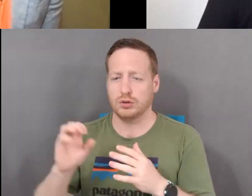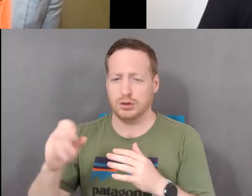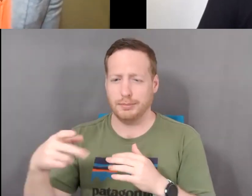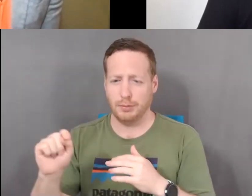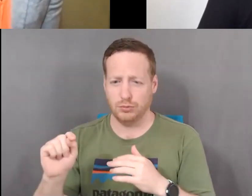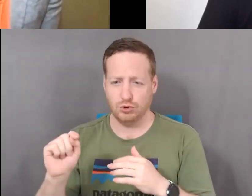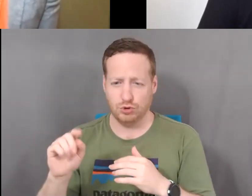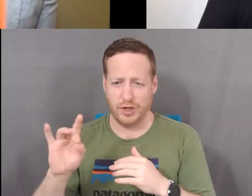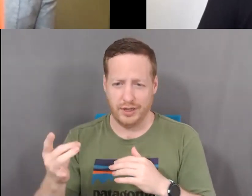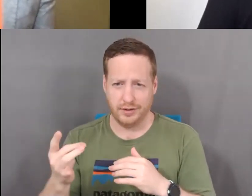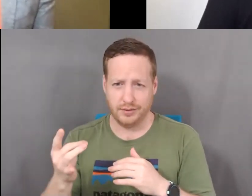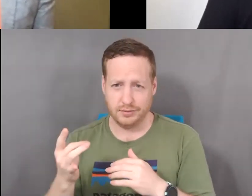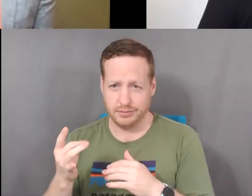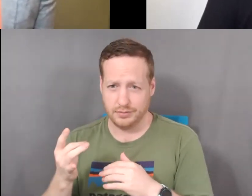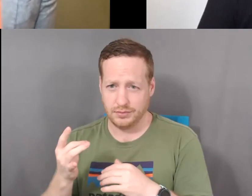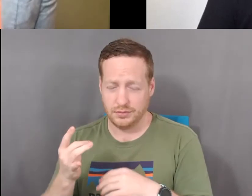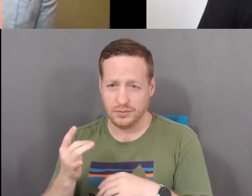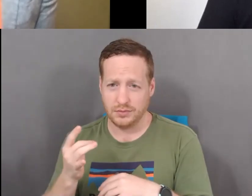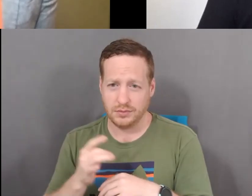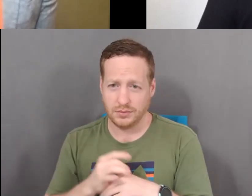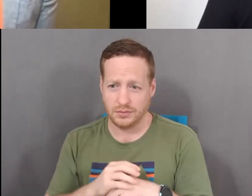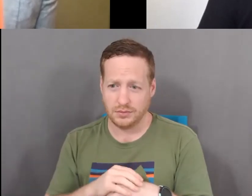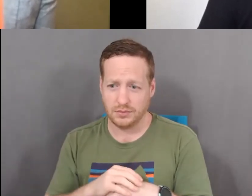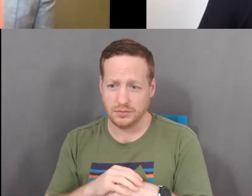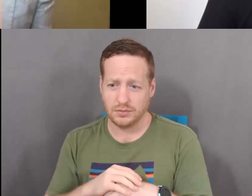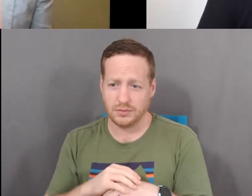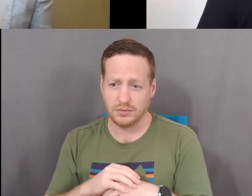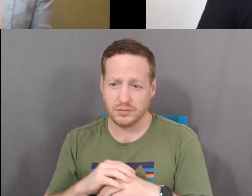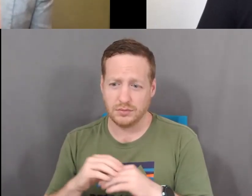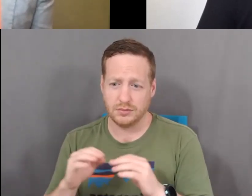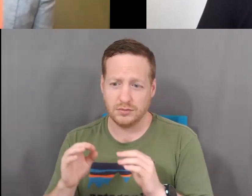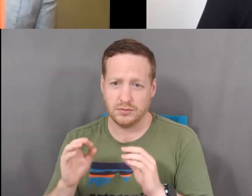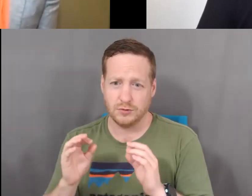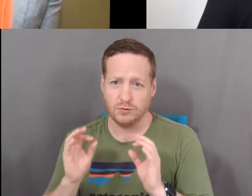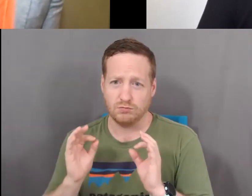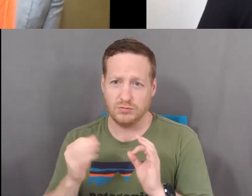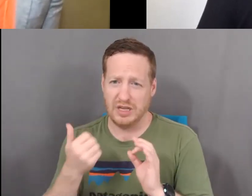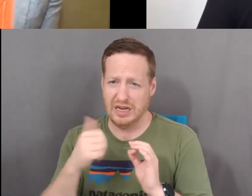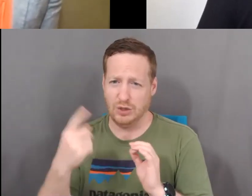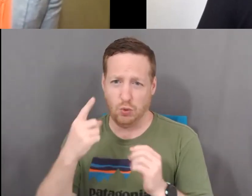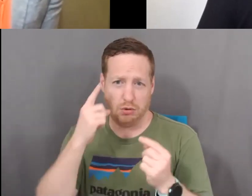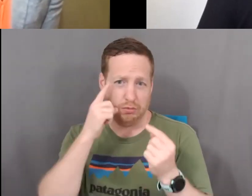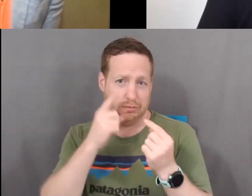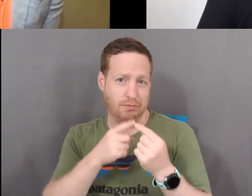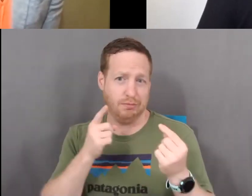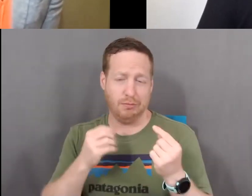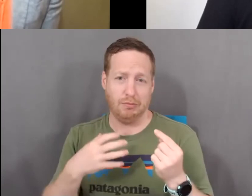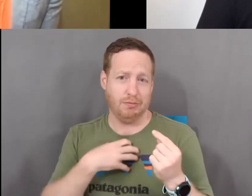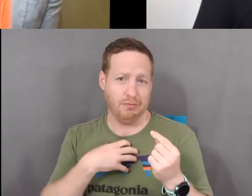18th meeting and then we'll go ahead and start fresh on the 8th of September? Do people agree or disagree? Anyone